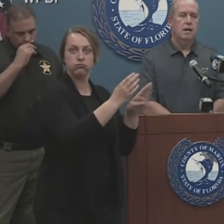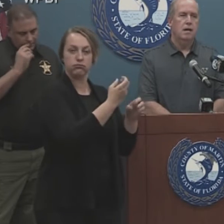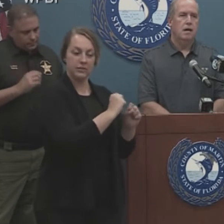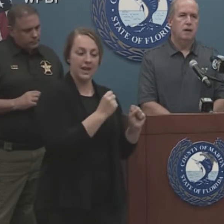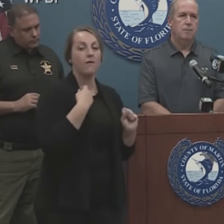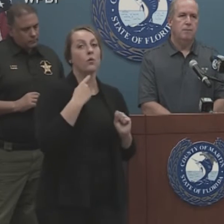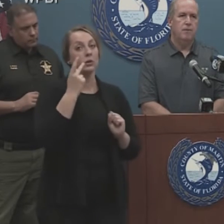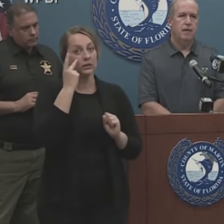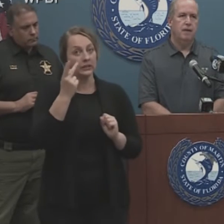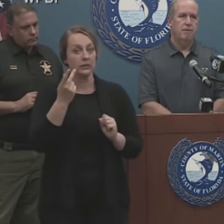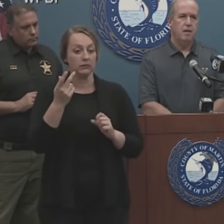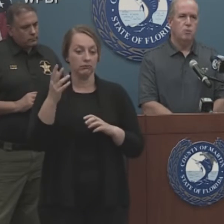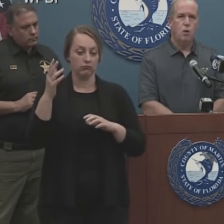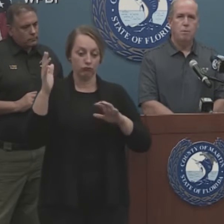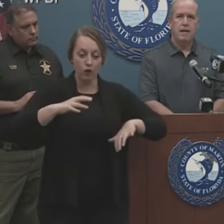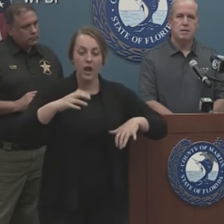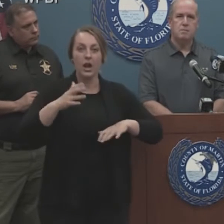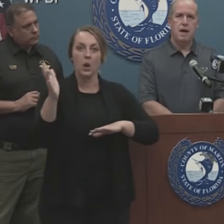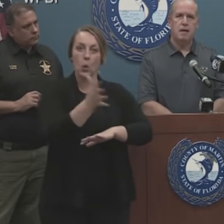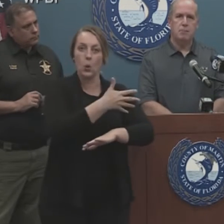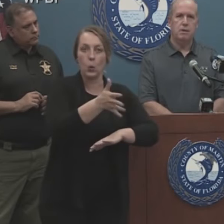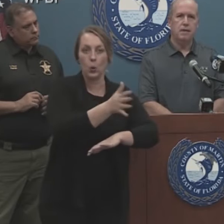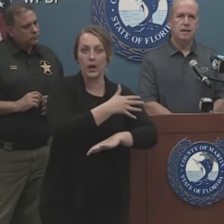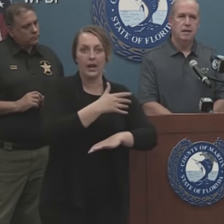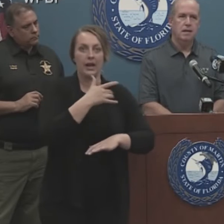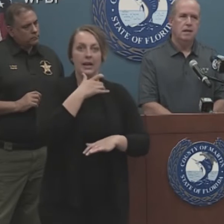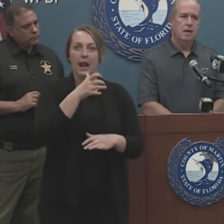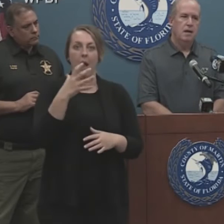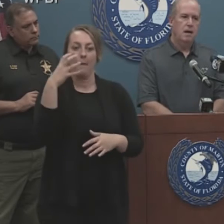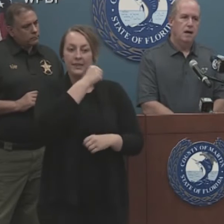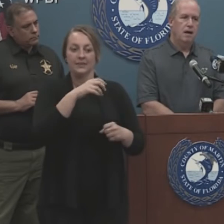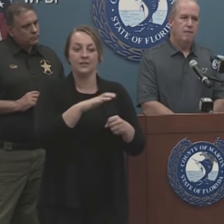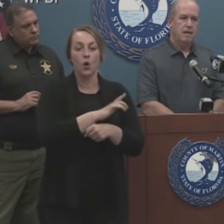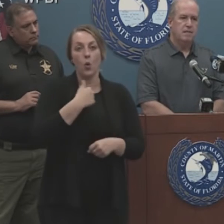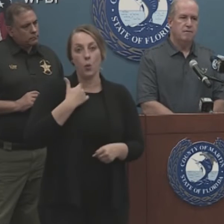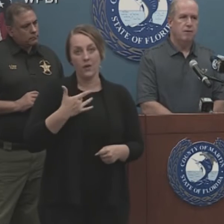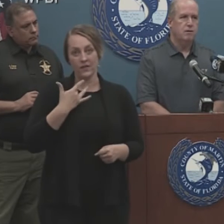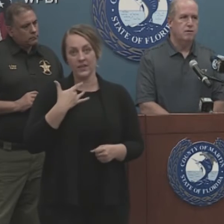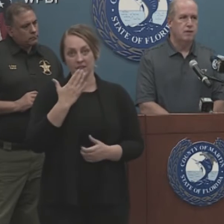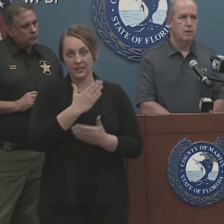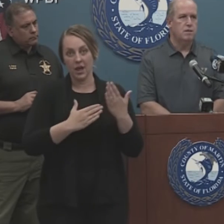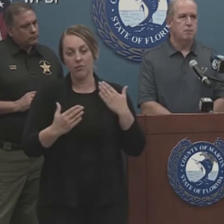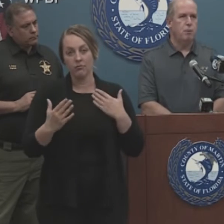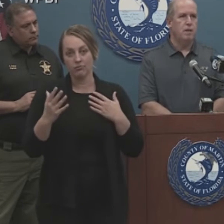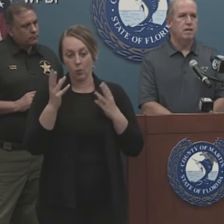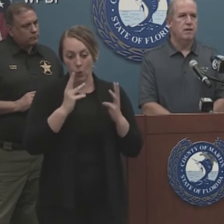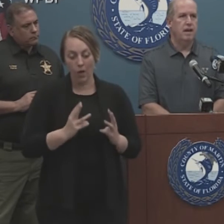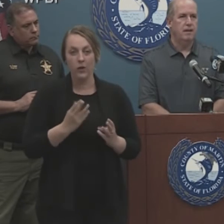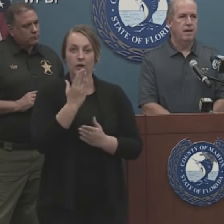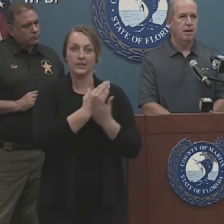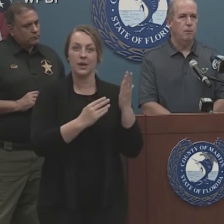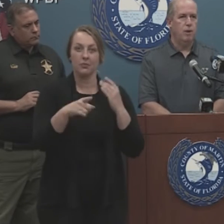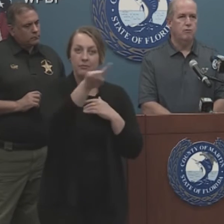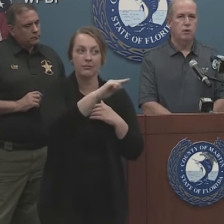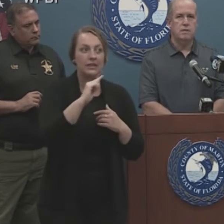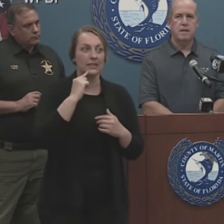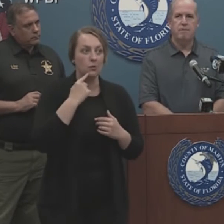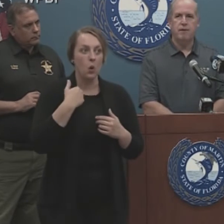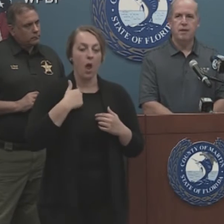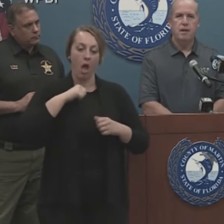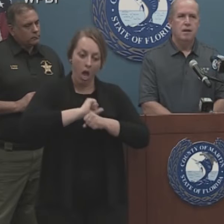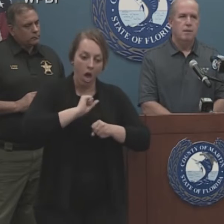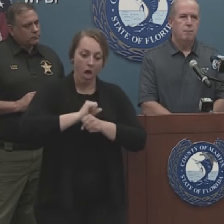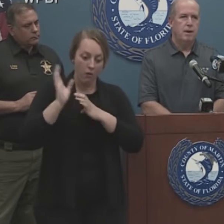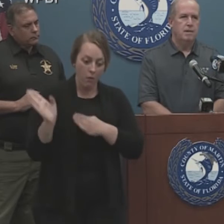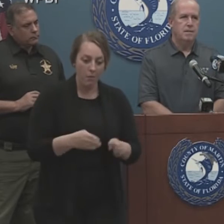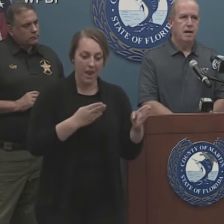rain. The event won't pass us by completely. I've had some folks, disappointed that they went through all this